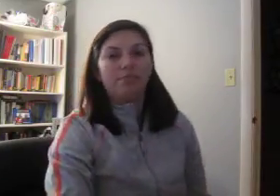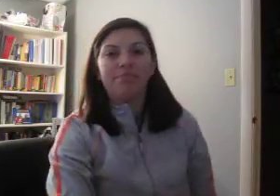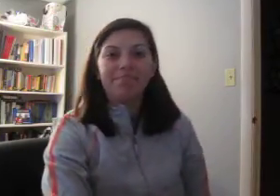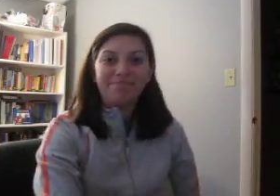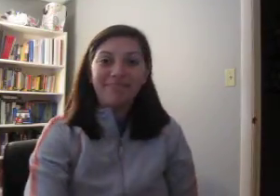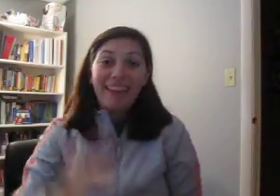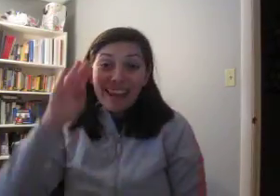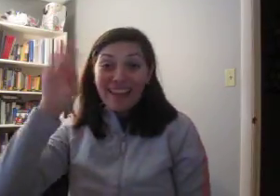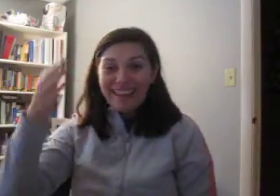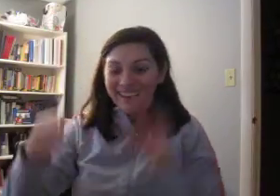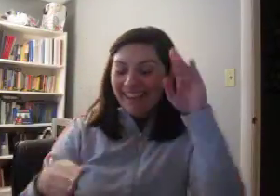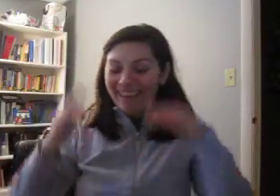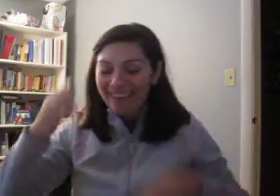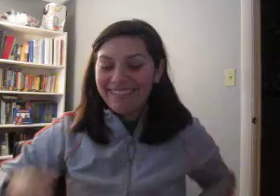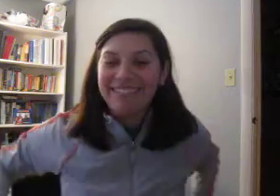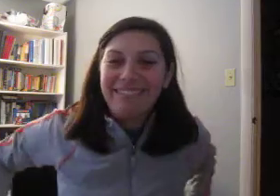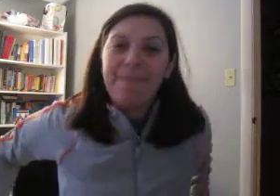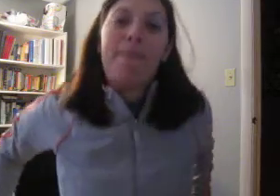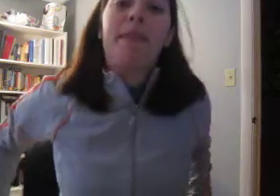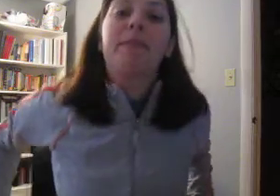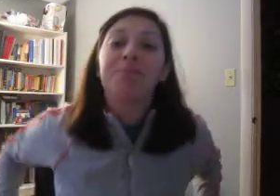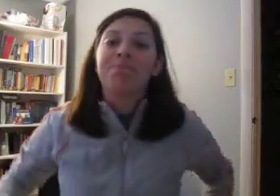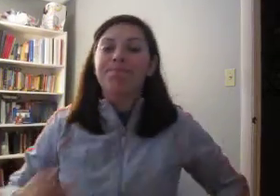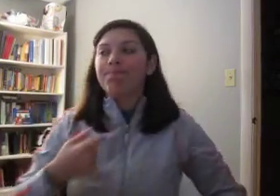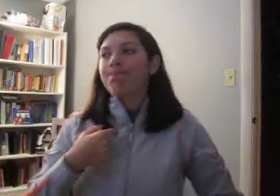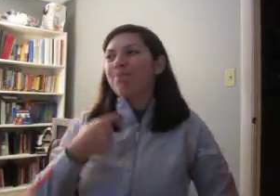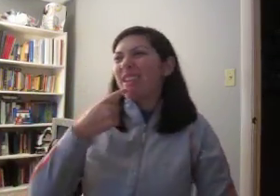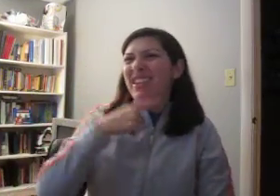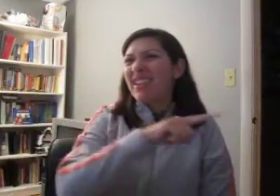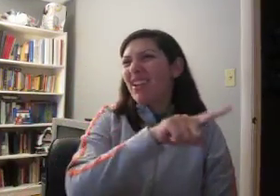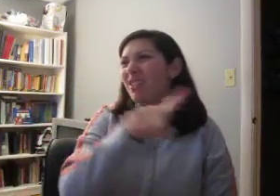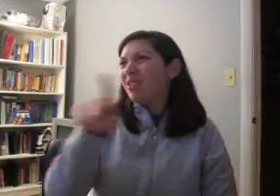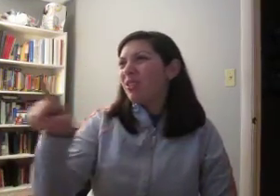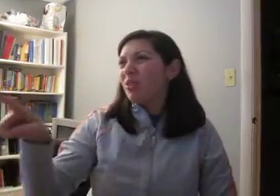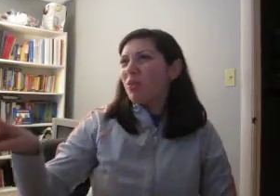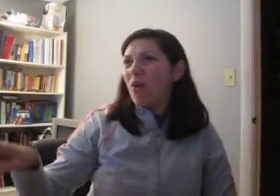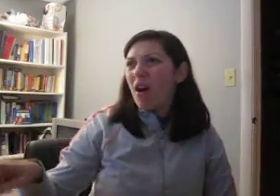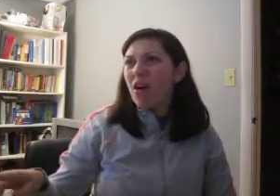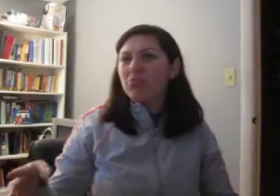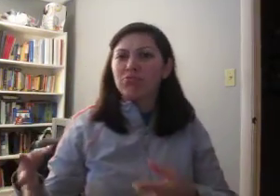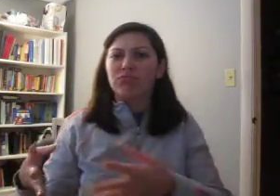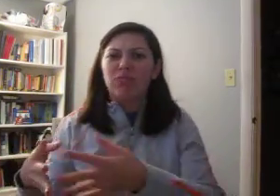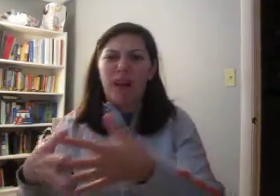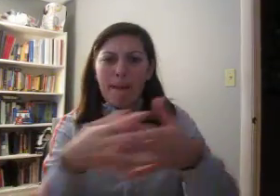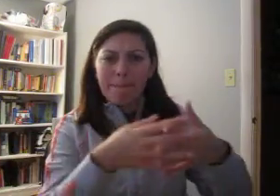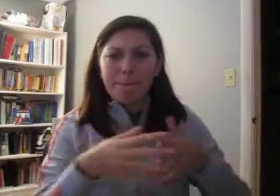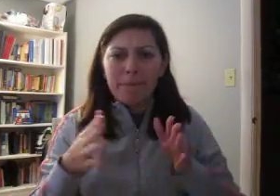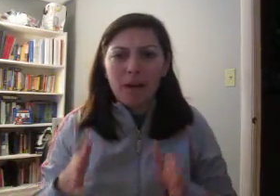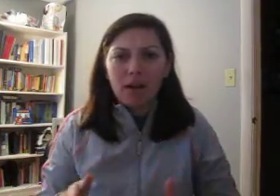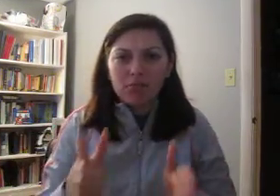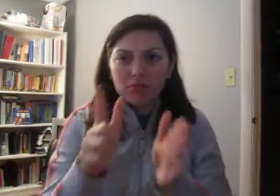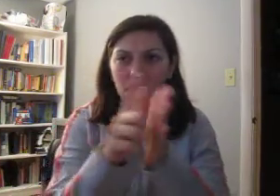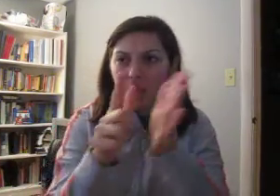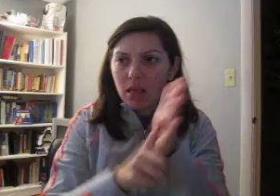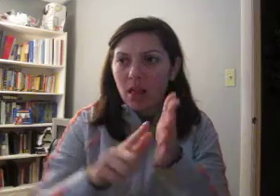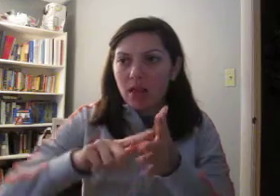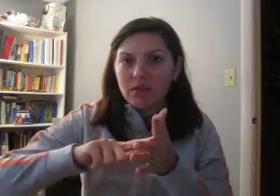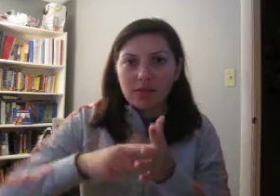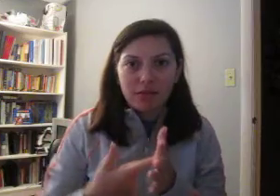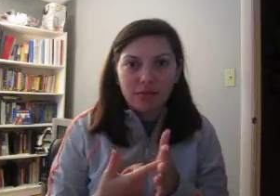Hi guys, I'm going to tell you all how an American law is made. Now,